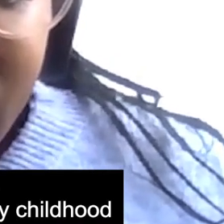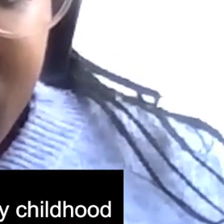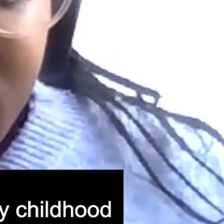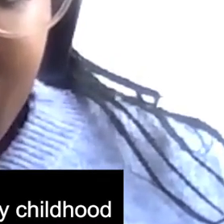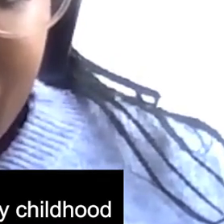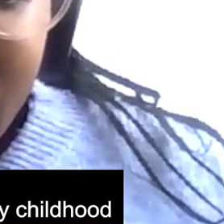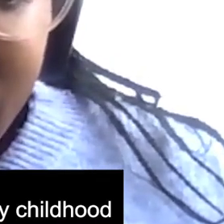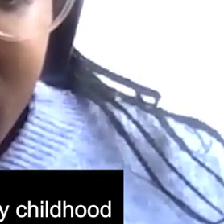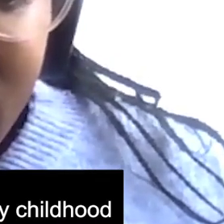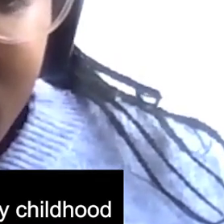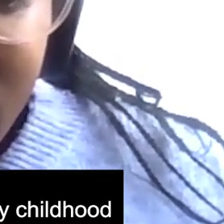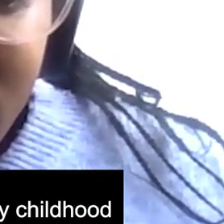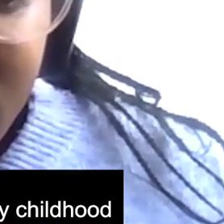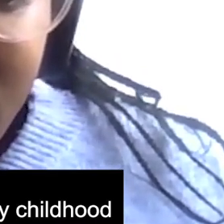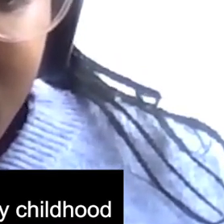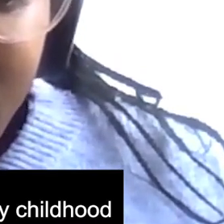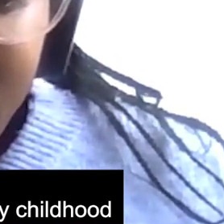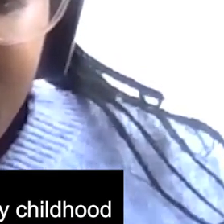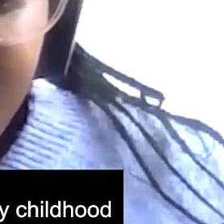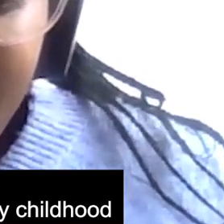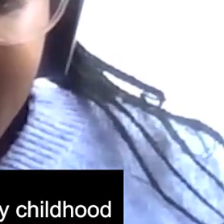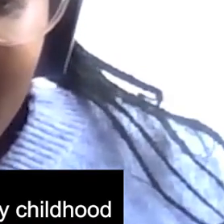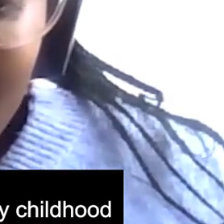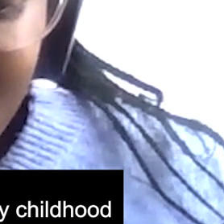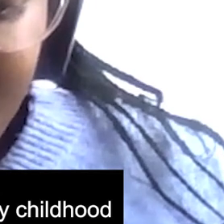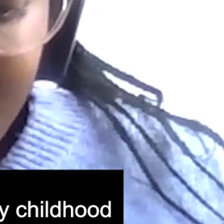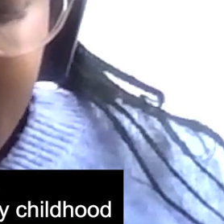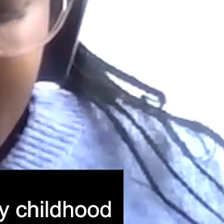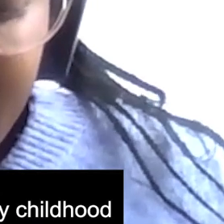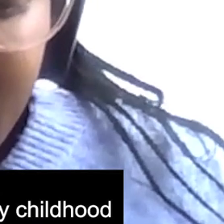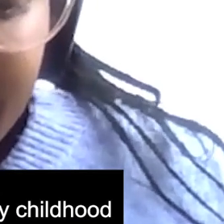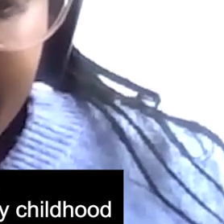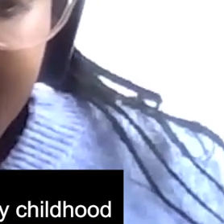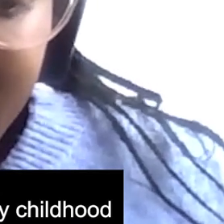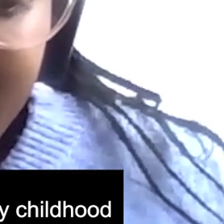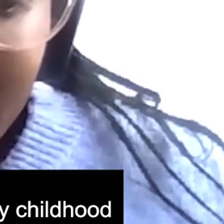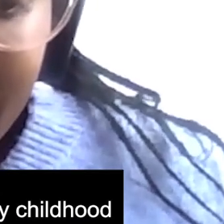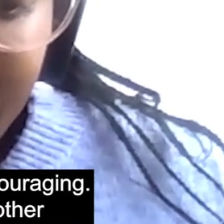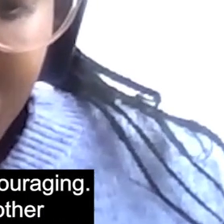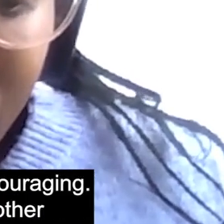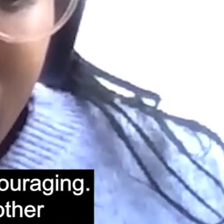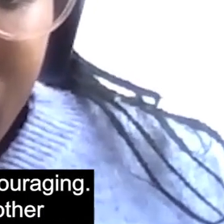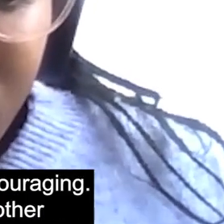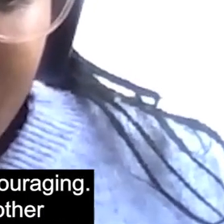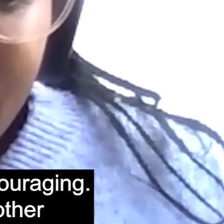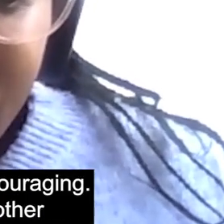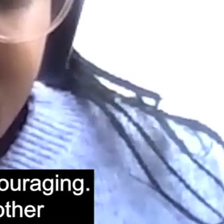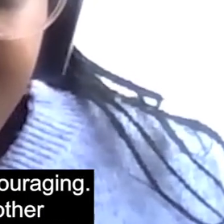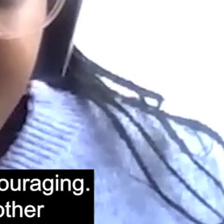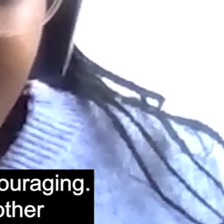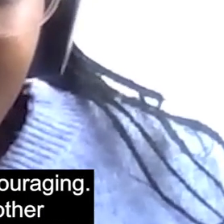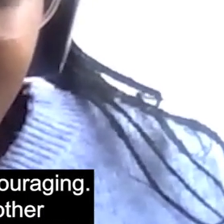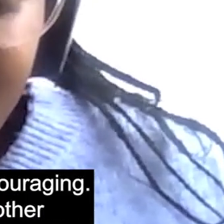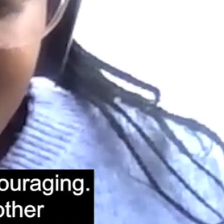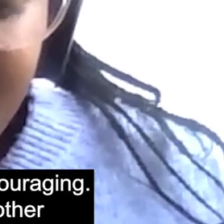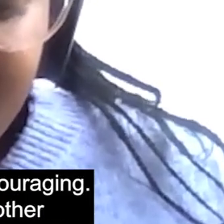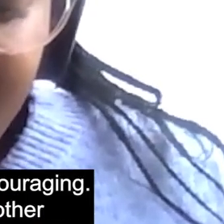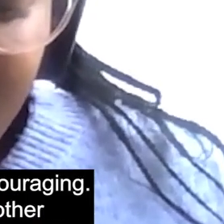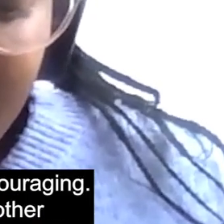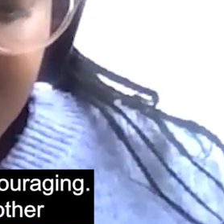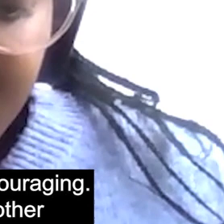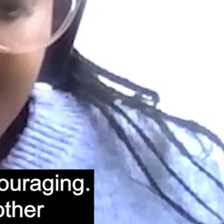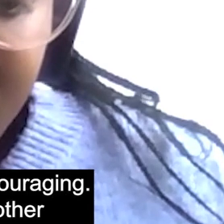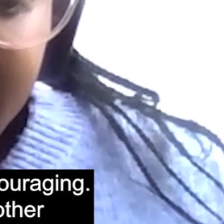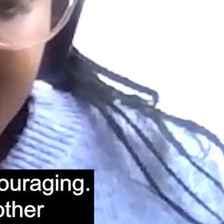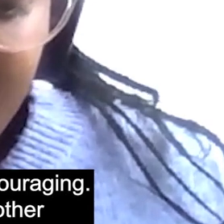I enjoyed subjects such as English throughout my childhood, and I felt supported when the